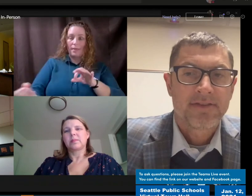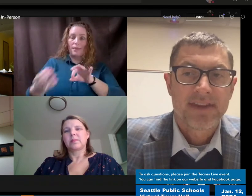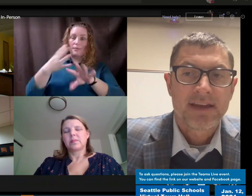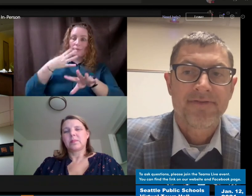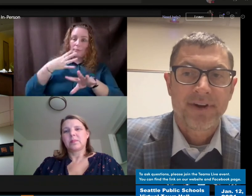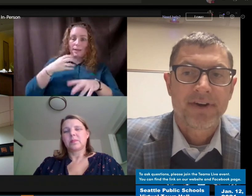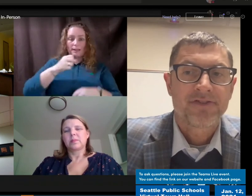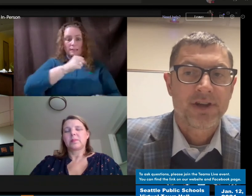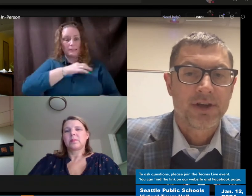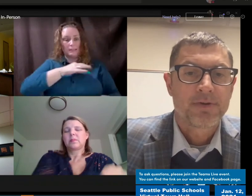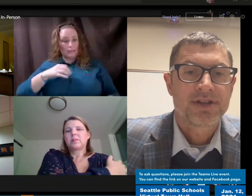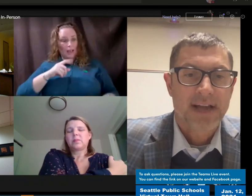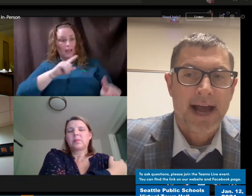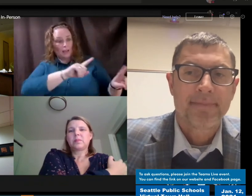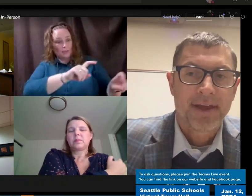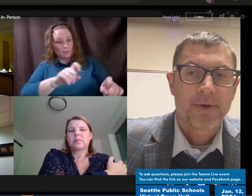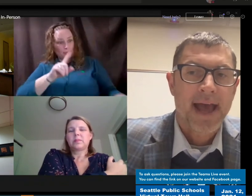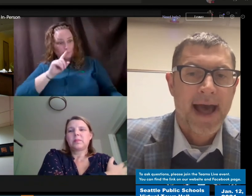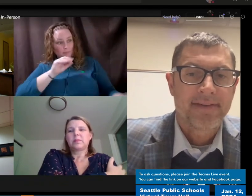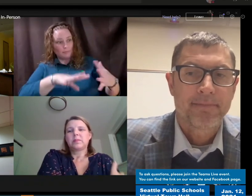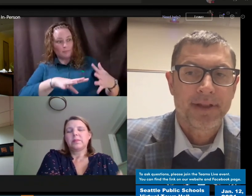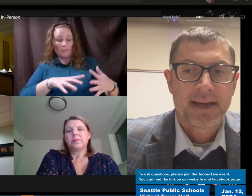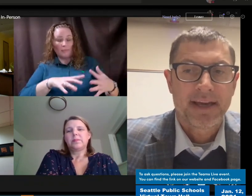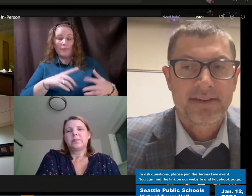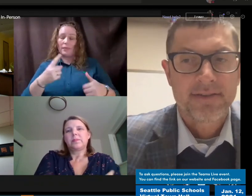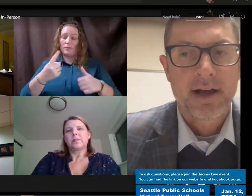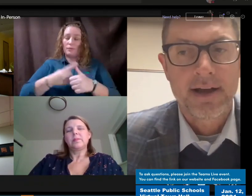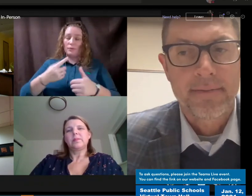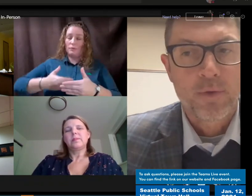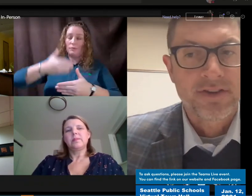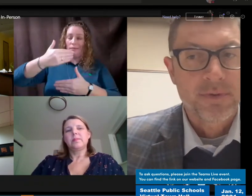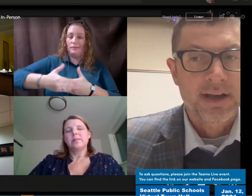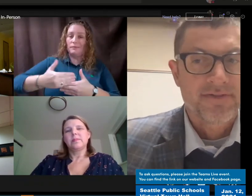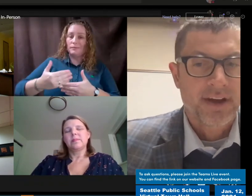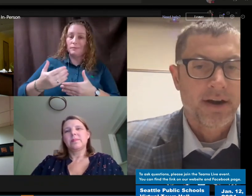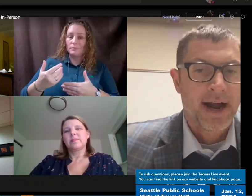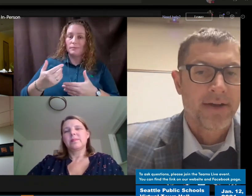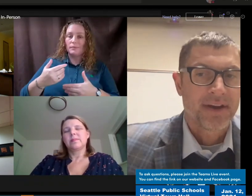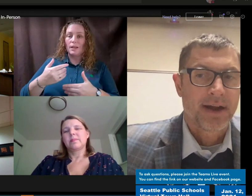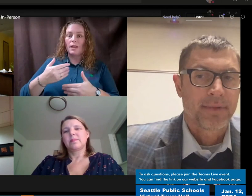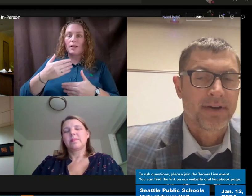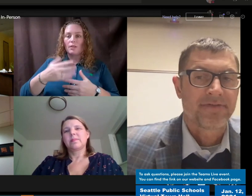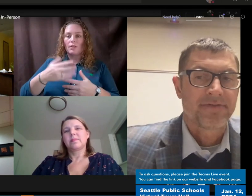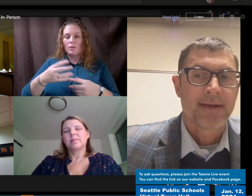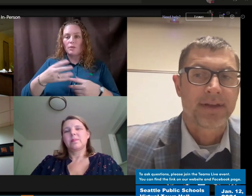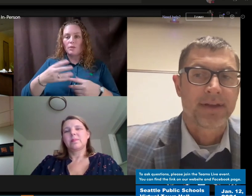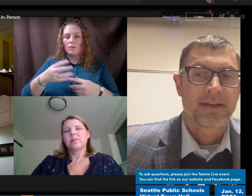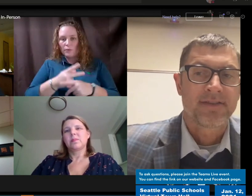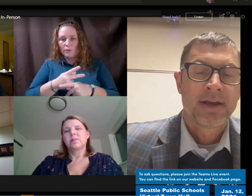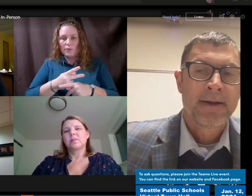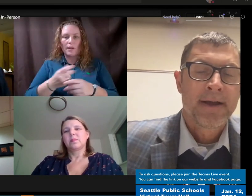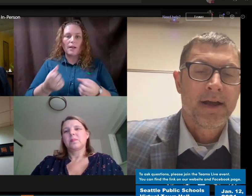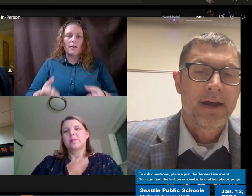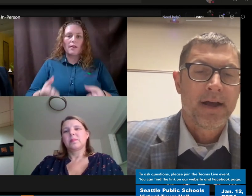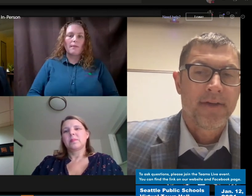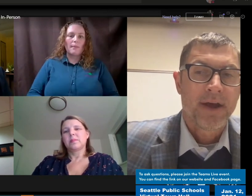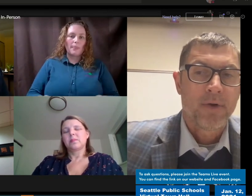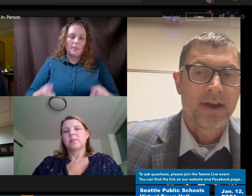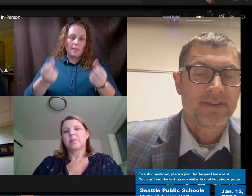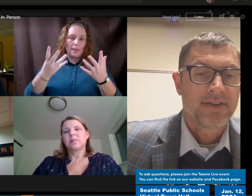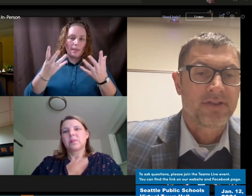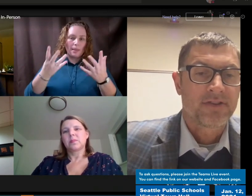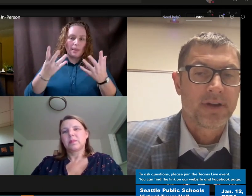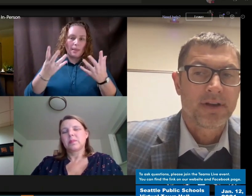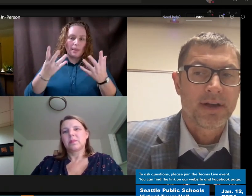the first huge step that we have in place. Once we can figure out the number of families that want to send